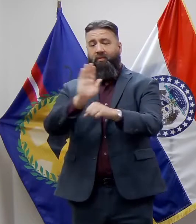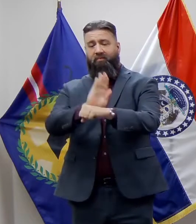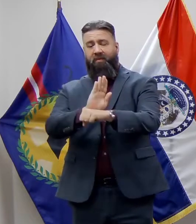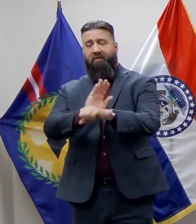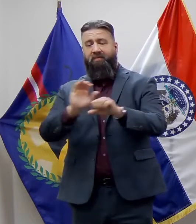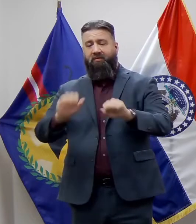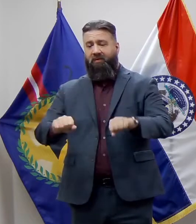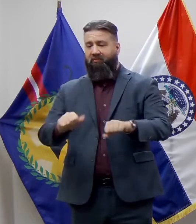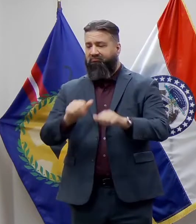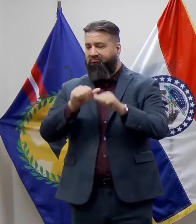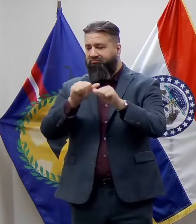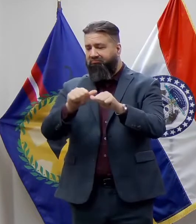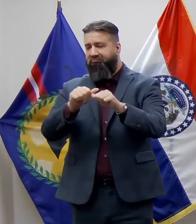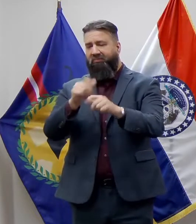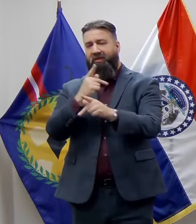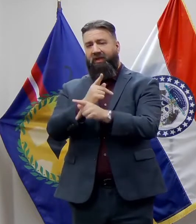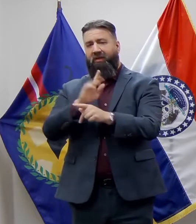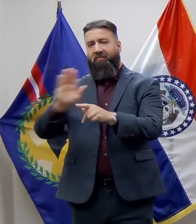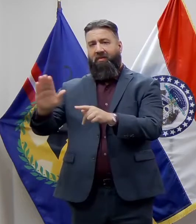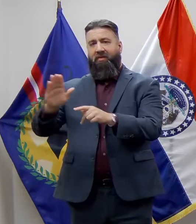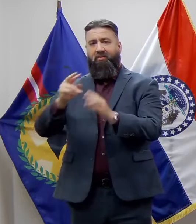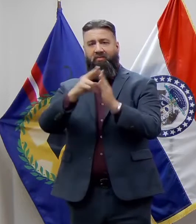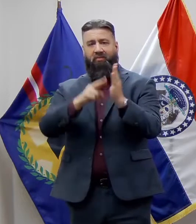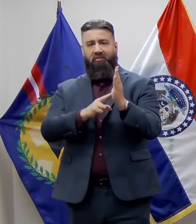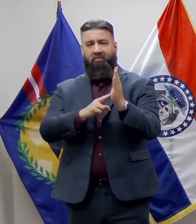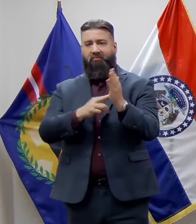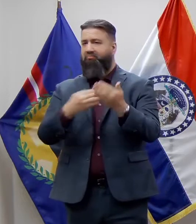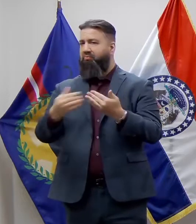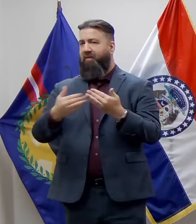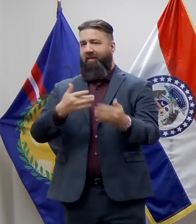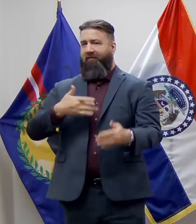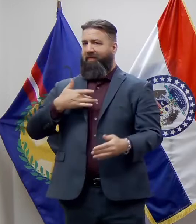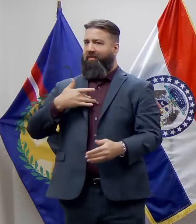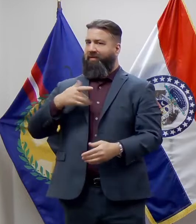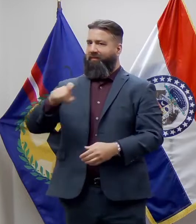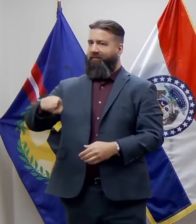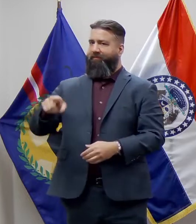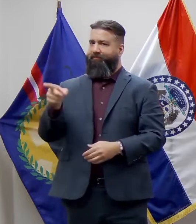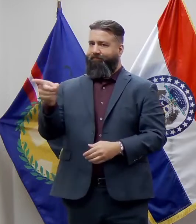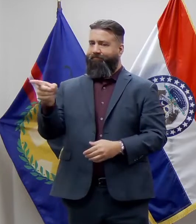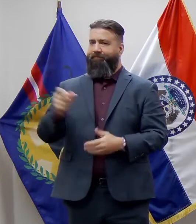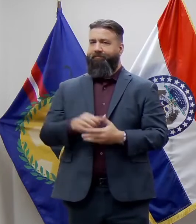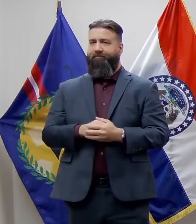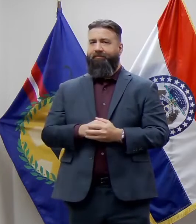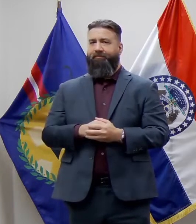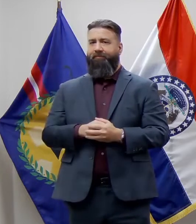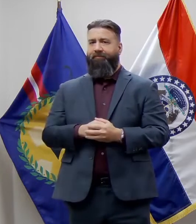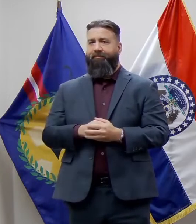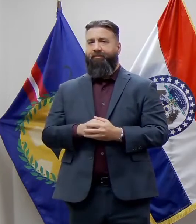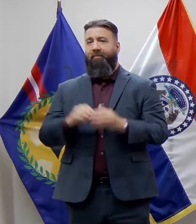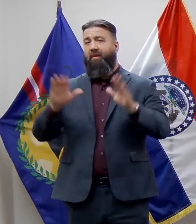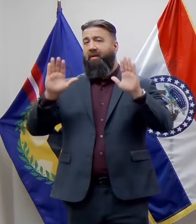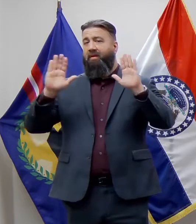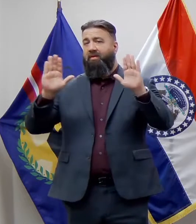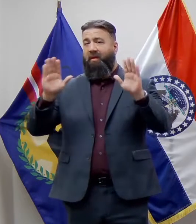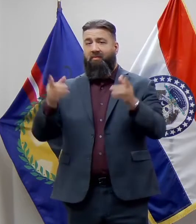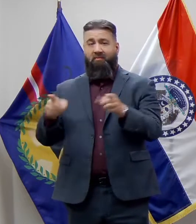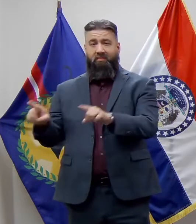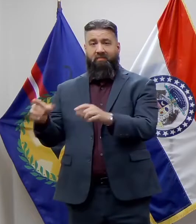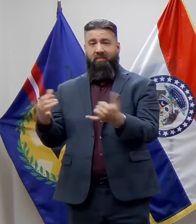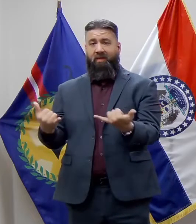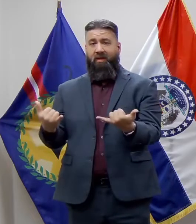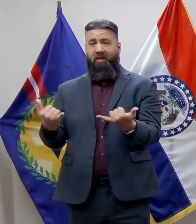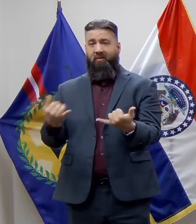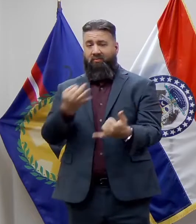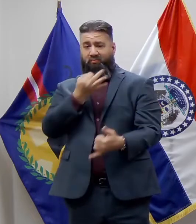feel are necessary to protect their customers and their workers. It's great that we're at this point. Warmer weather is